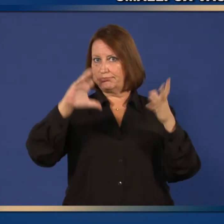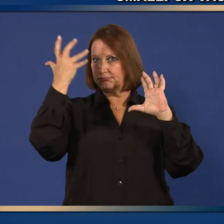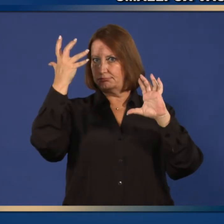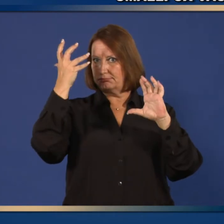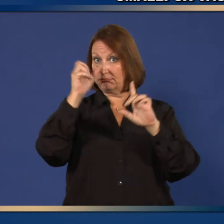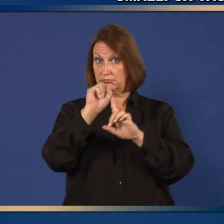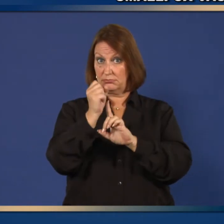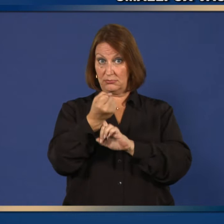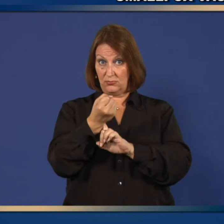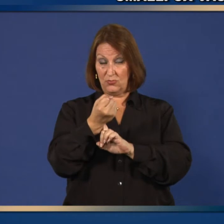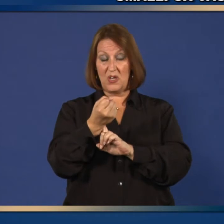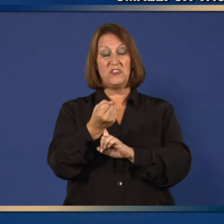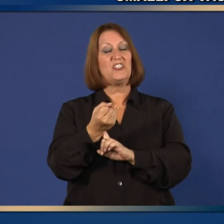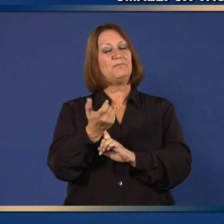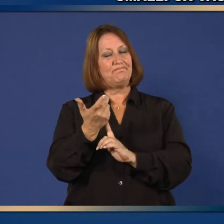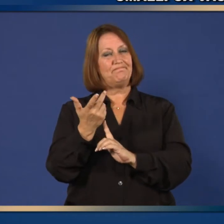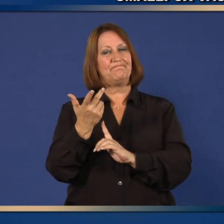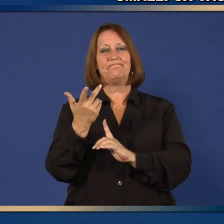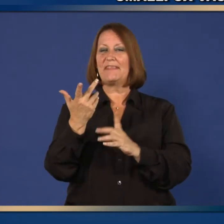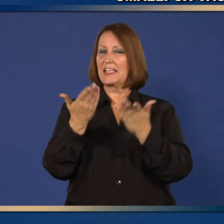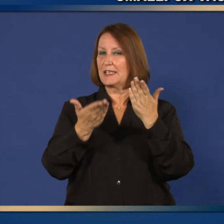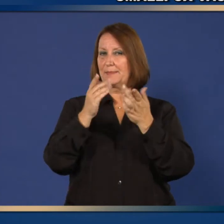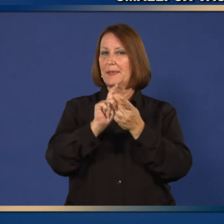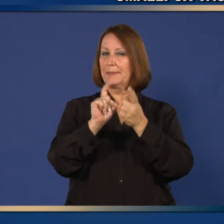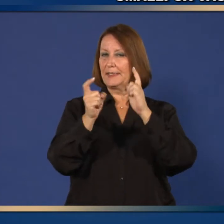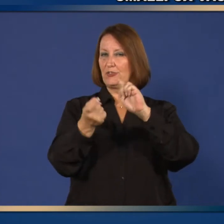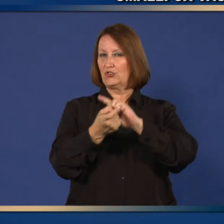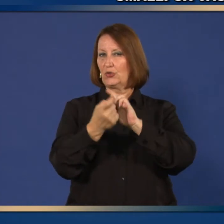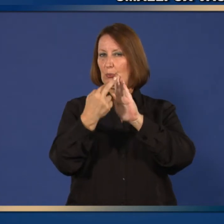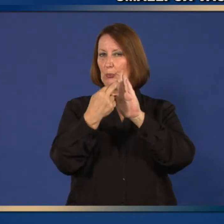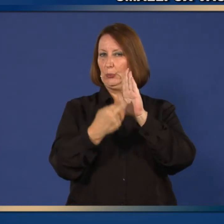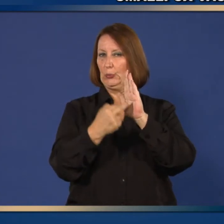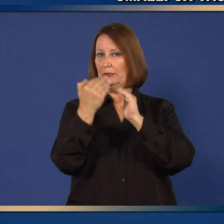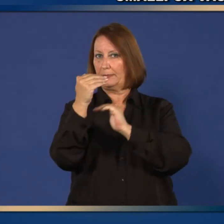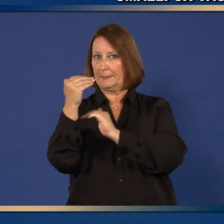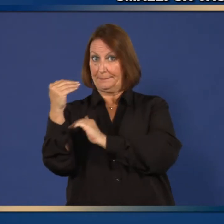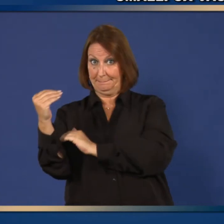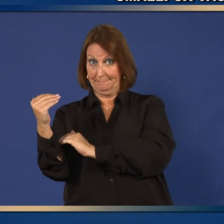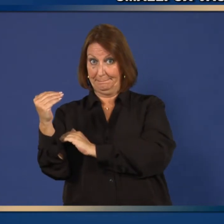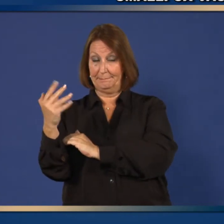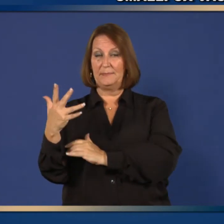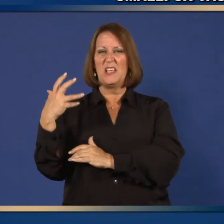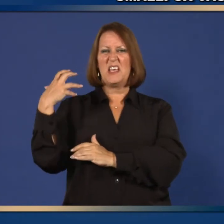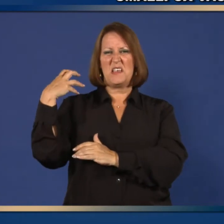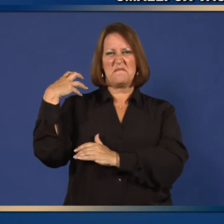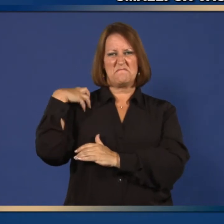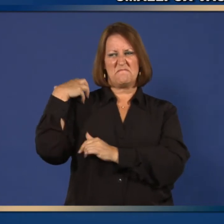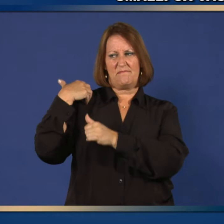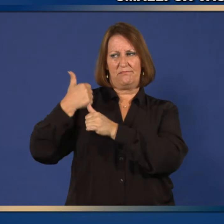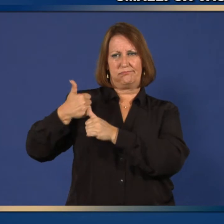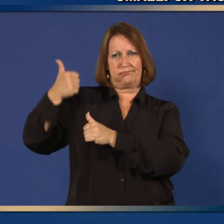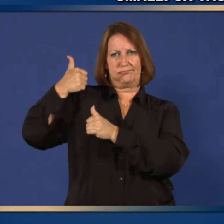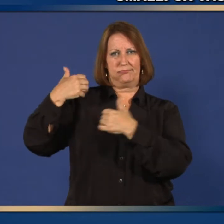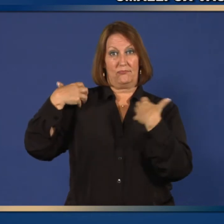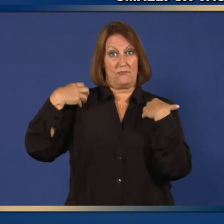Public health experts will say who should get the vaccine at that time.